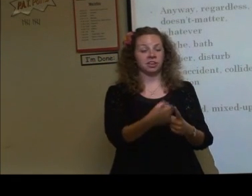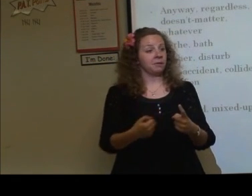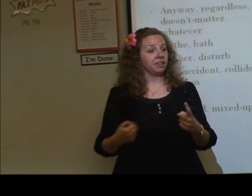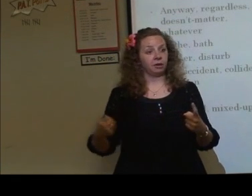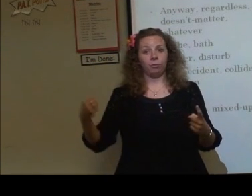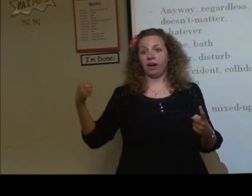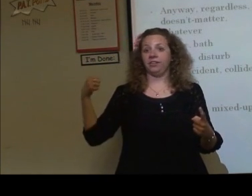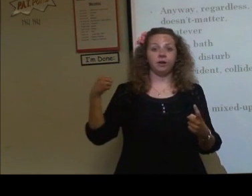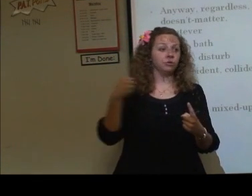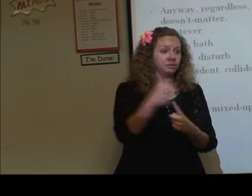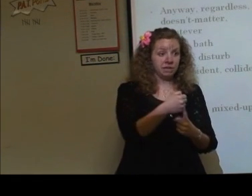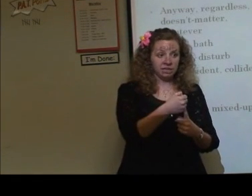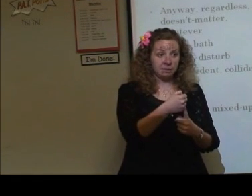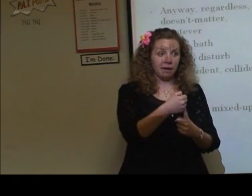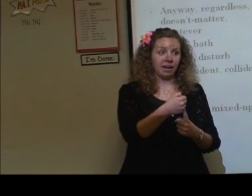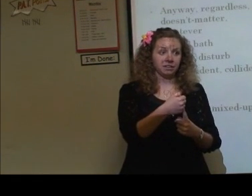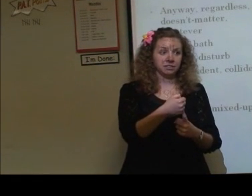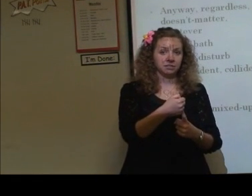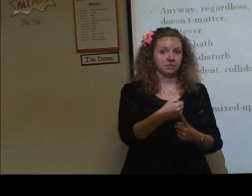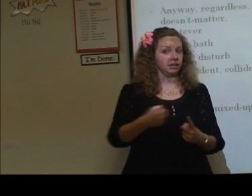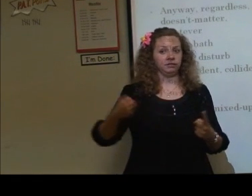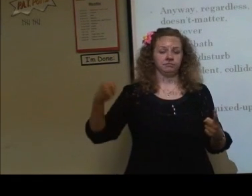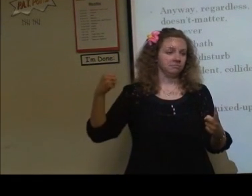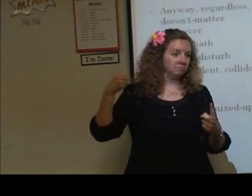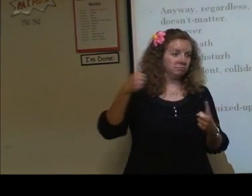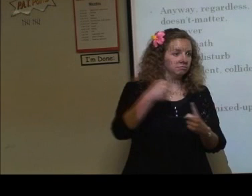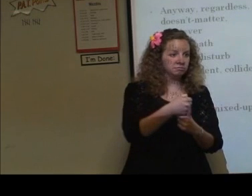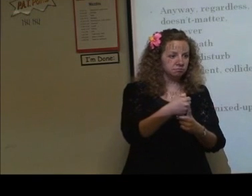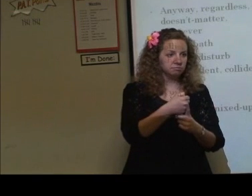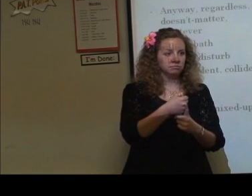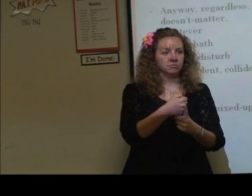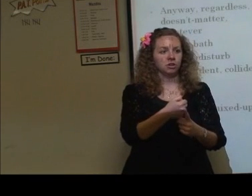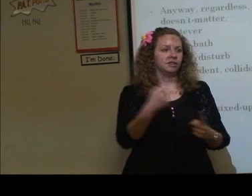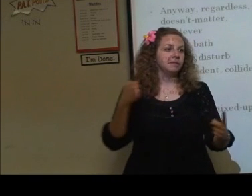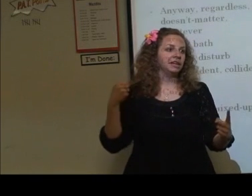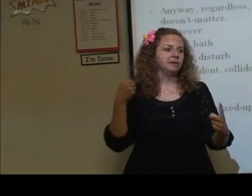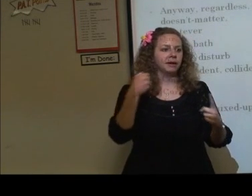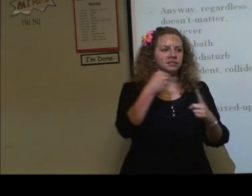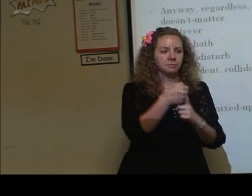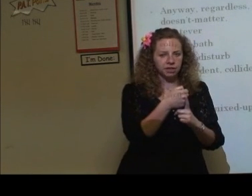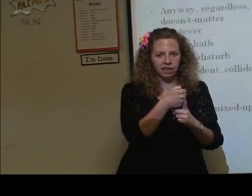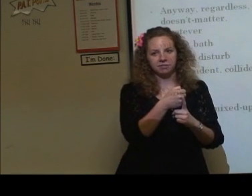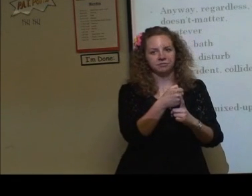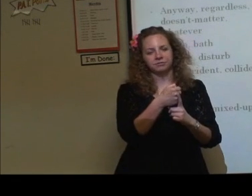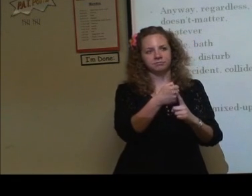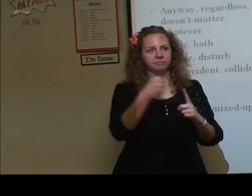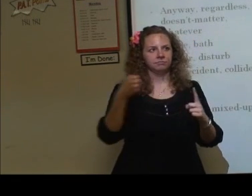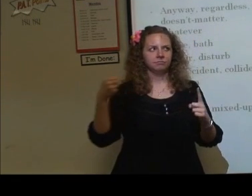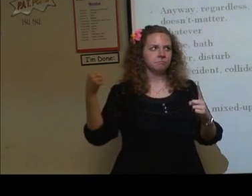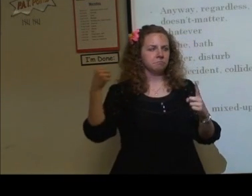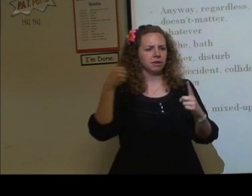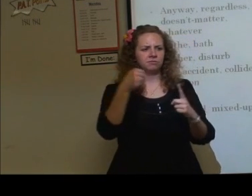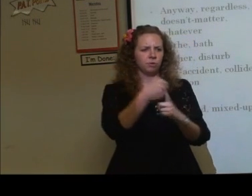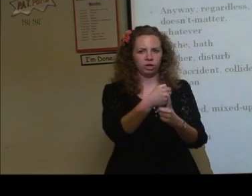talking about like, wow, that really made an impact. Like, it made an impact on my life